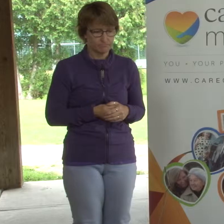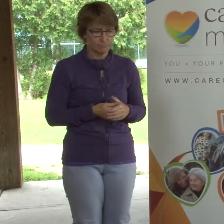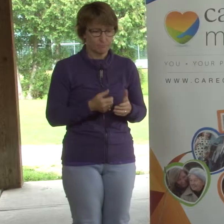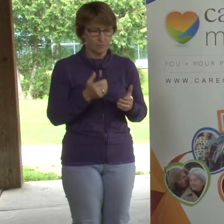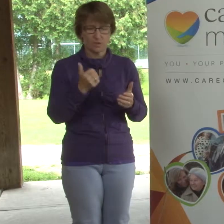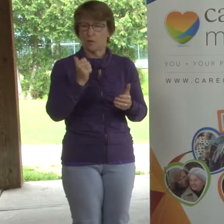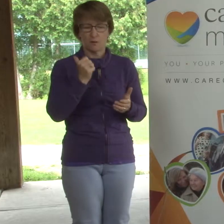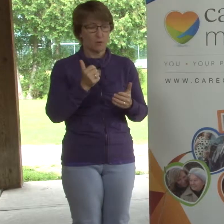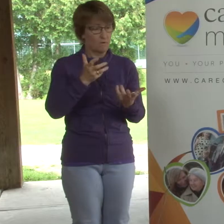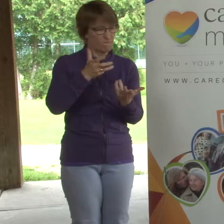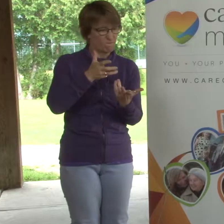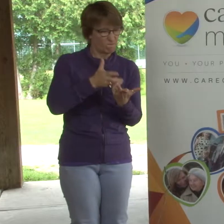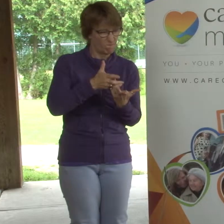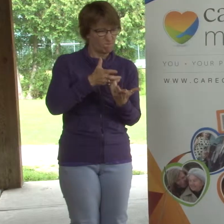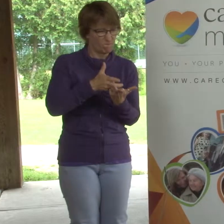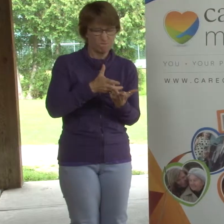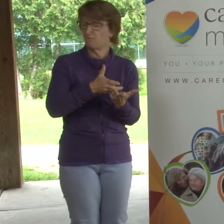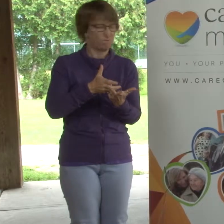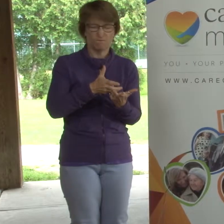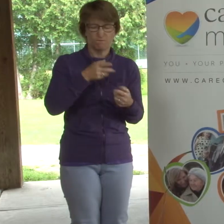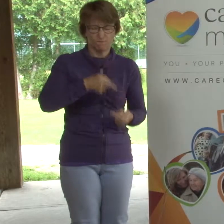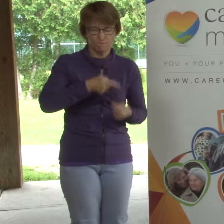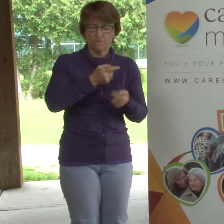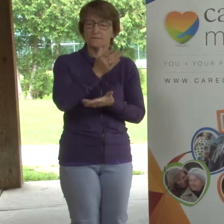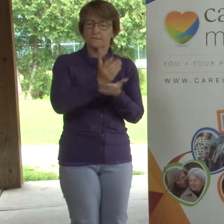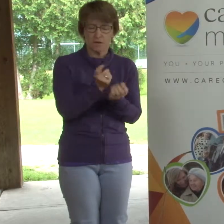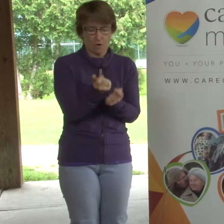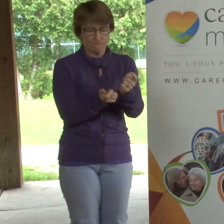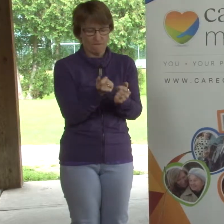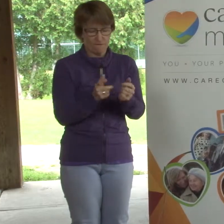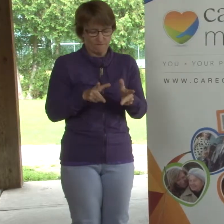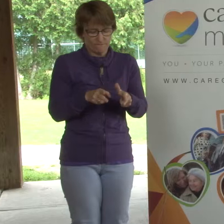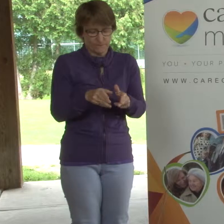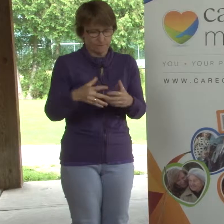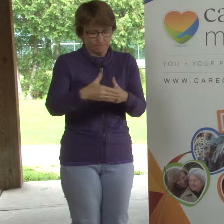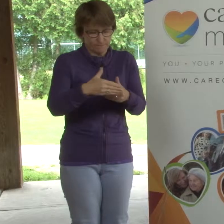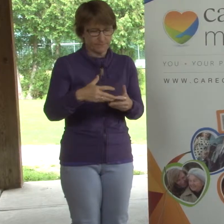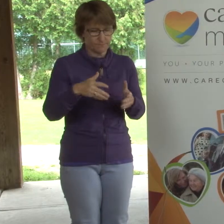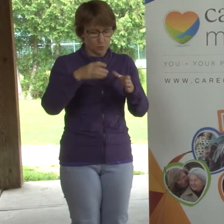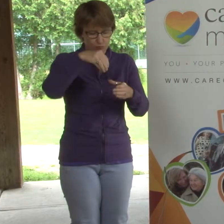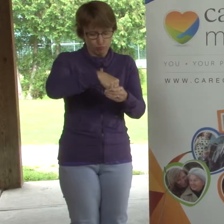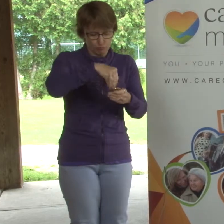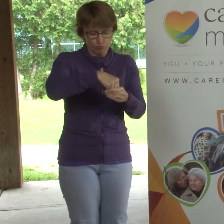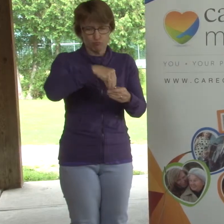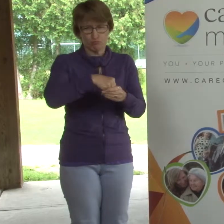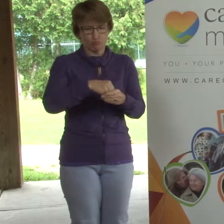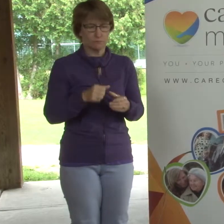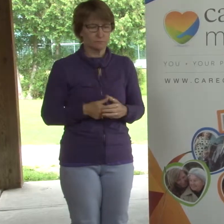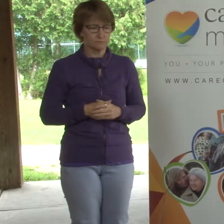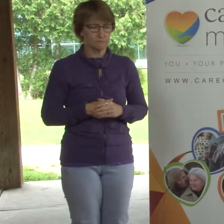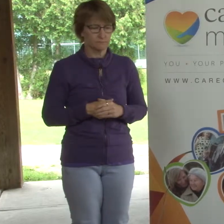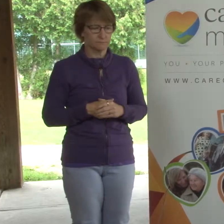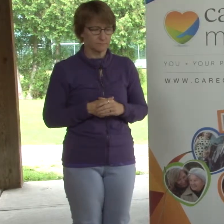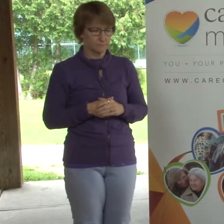some of the soil and stuff off to get it actually in the pot. But you can see how that would be easy to do.